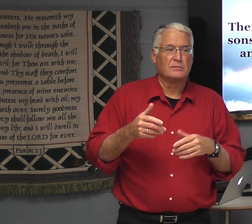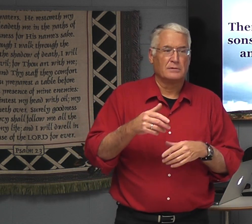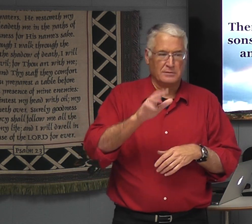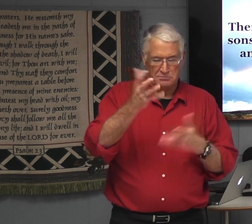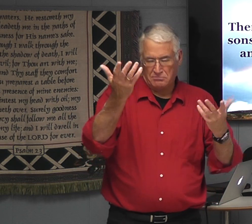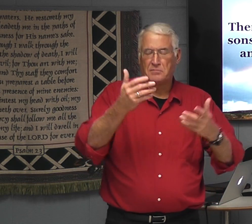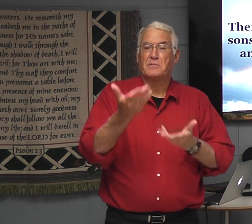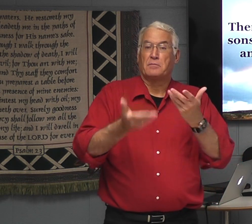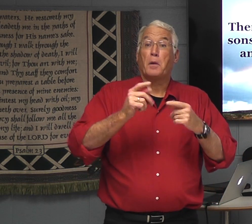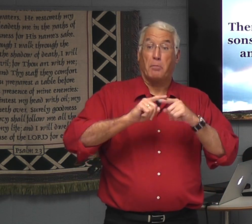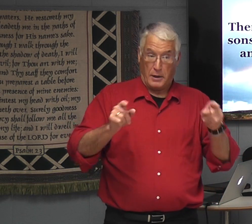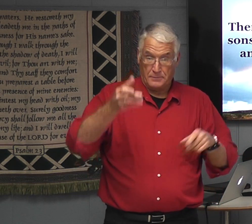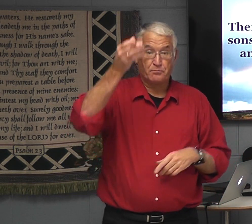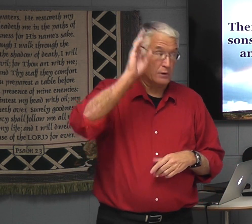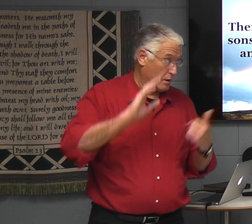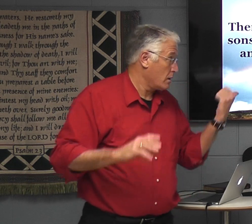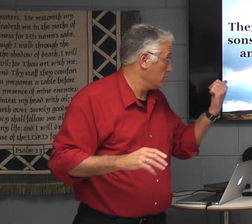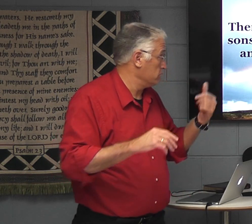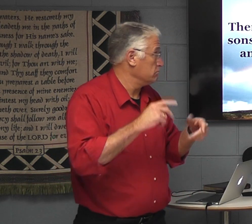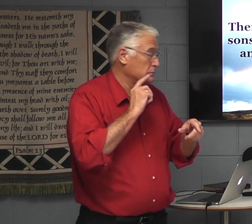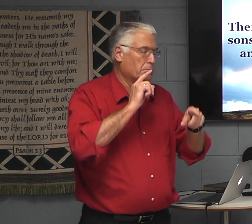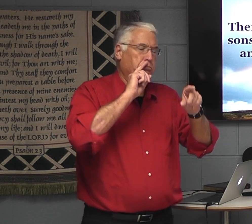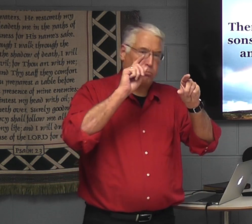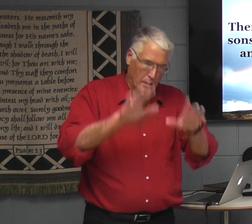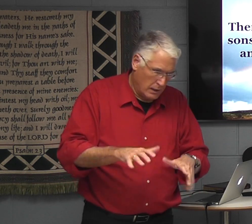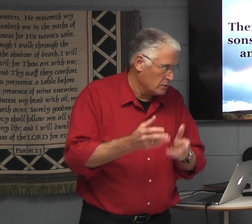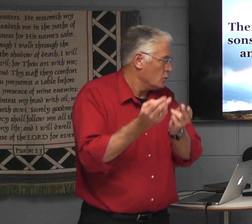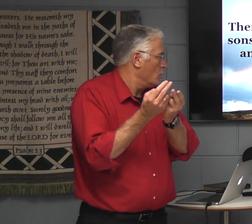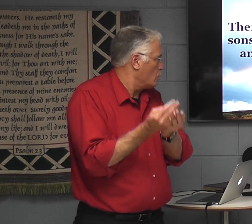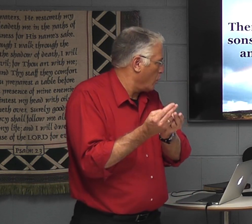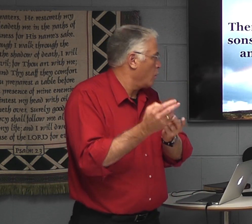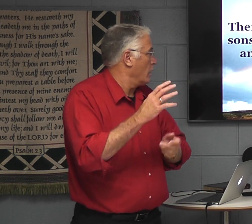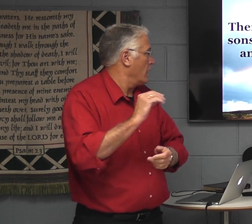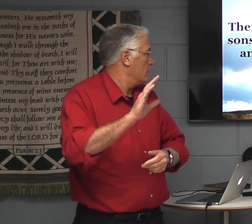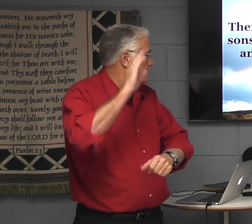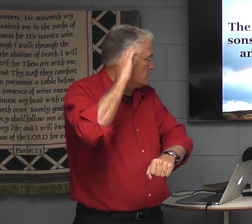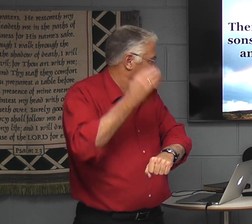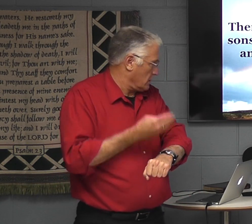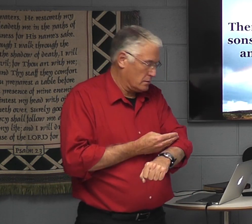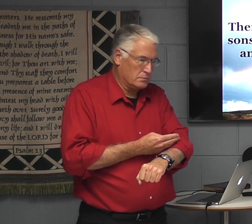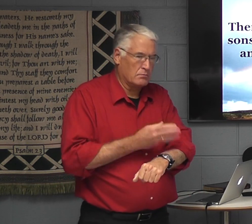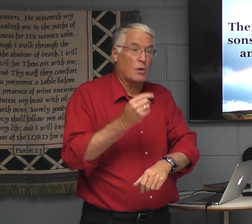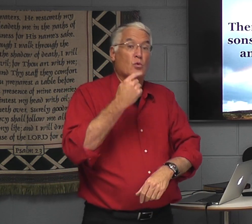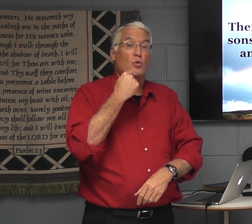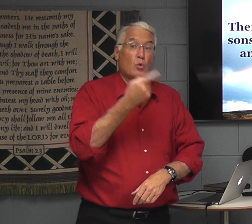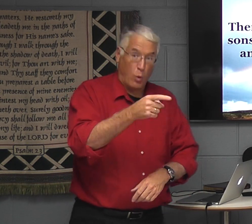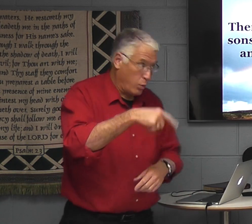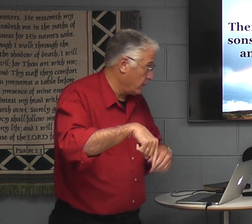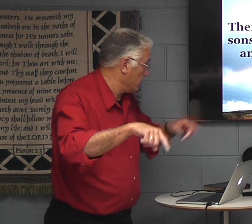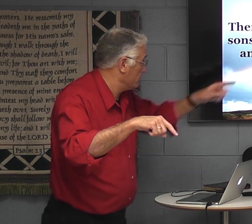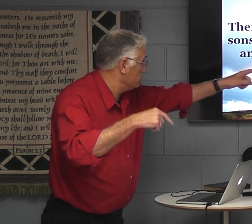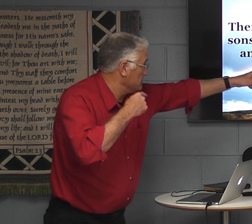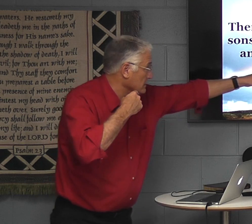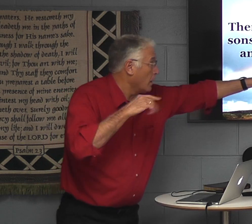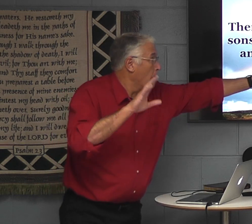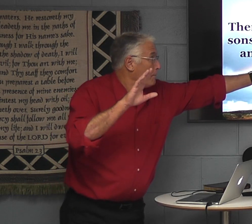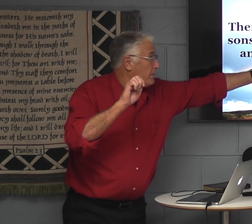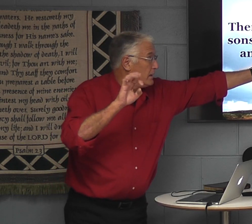Yeah, they were there for a long time, so maybe, but God blessed Noah and his sons. And he told them to